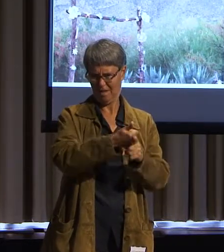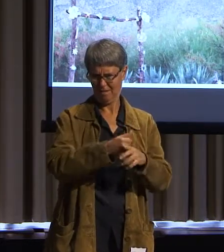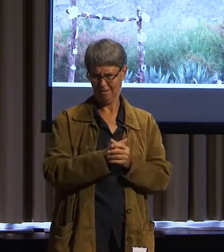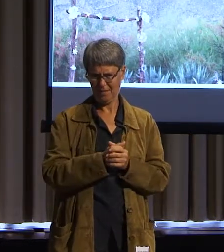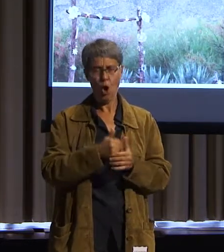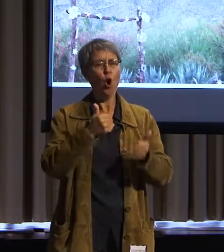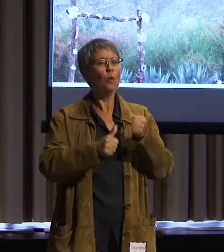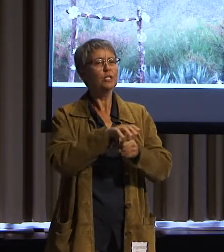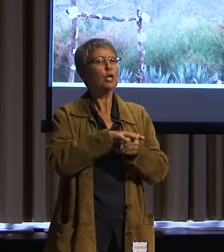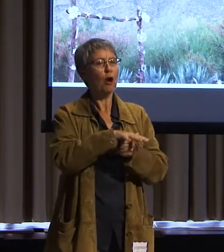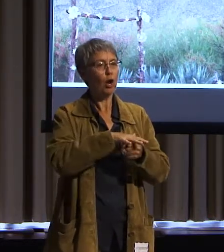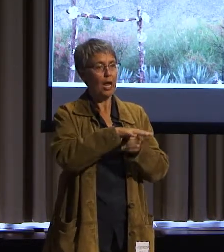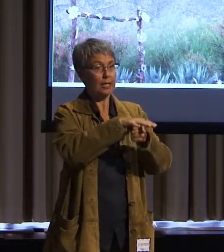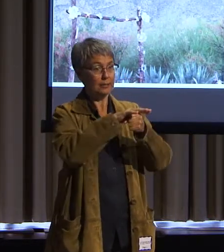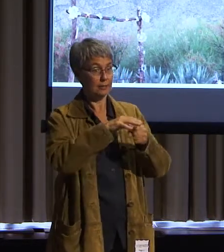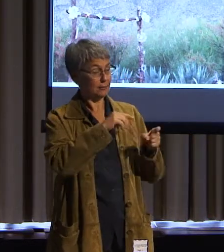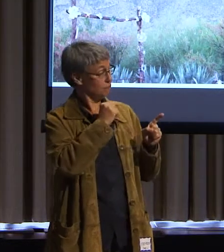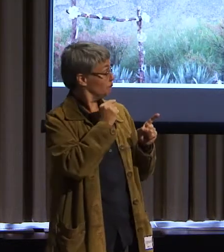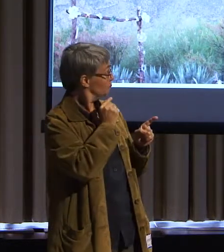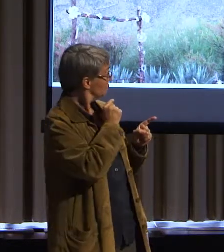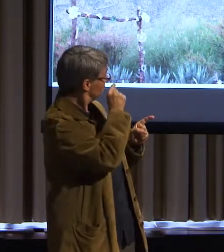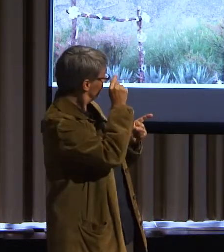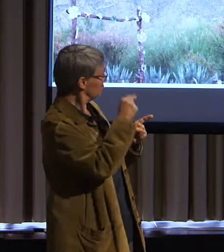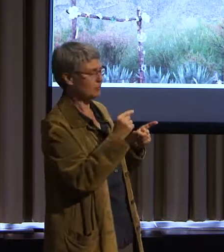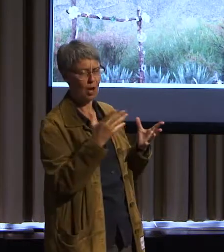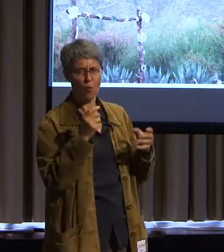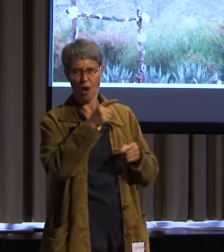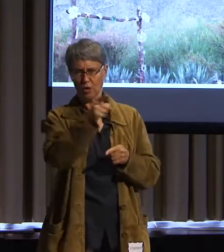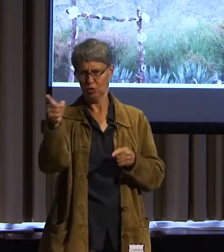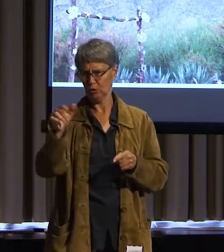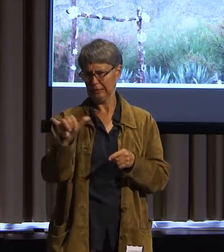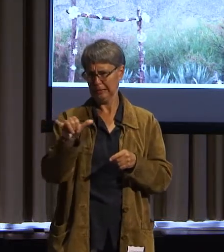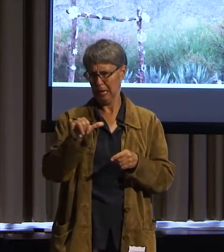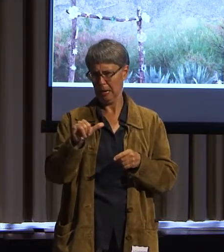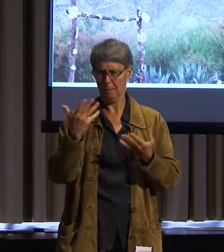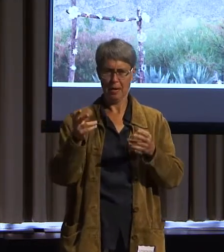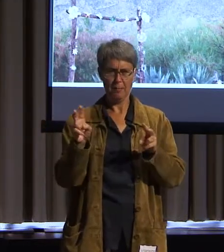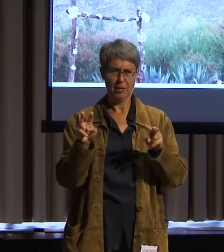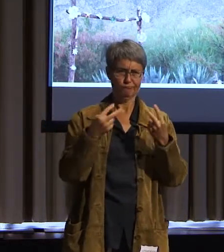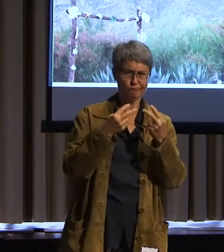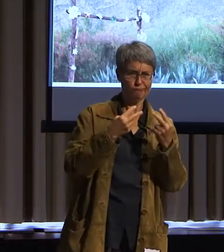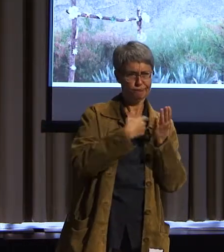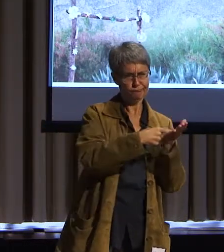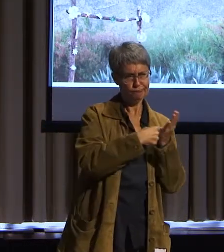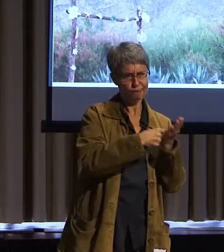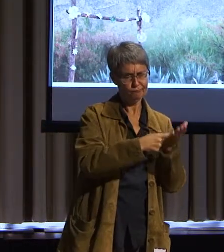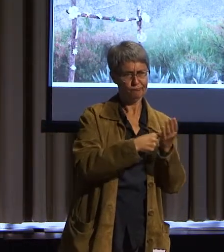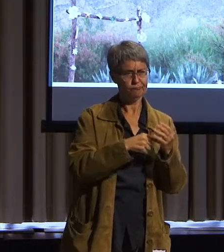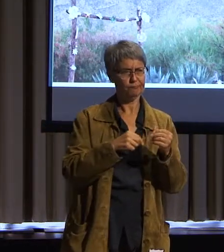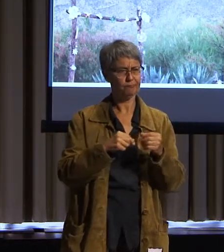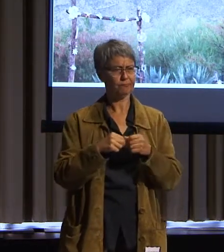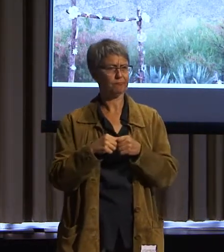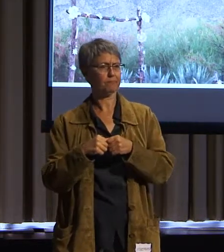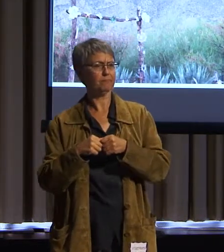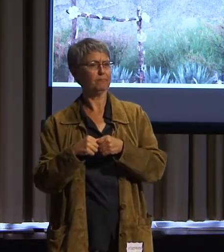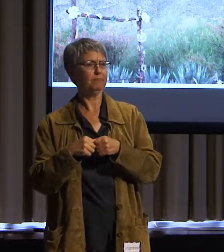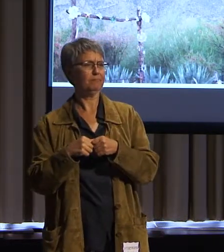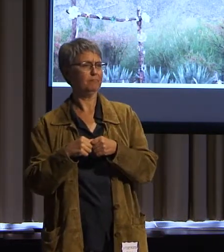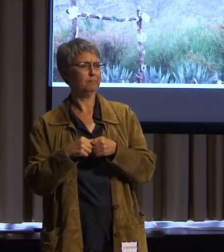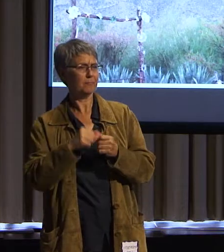and you could bring some gentleness in. And we're just going to take a couple of minutes. So if you share with somebody, just be mindful of time, and I'll stop us after a minute and you